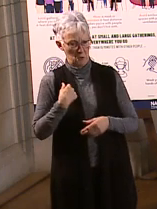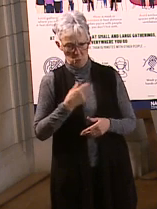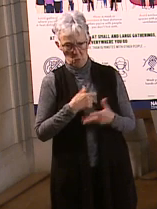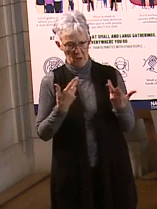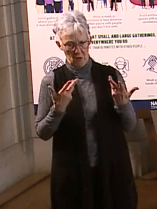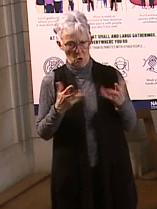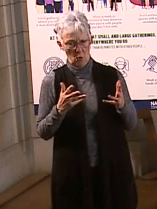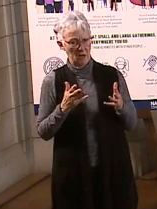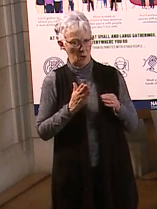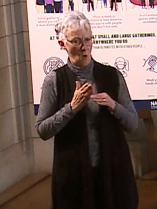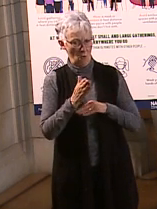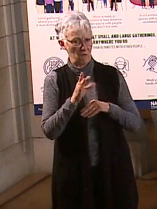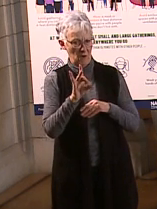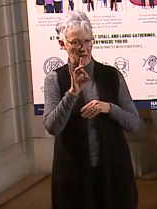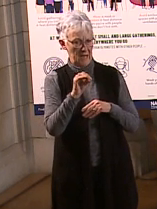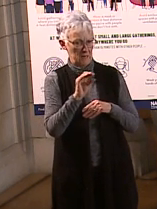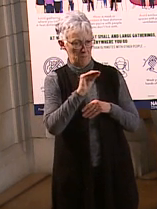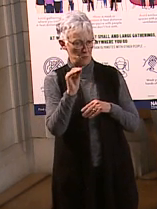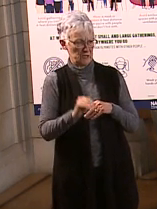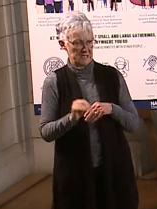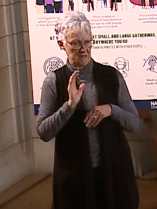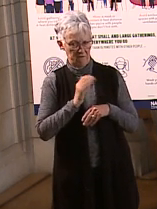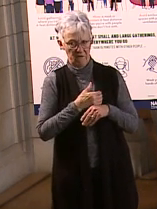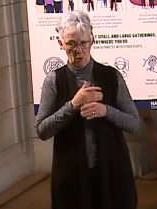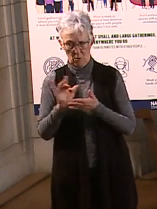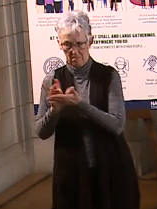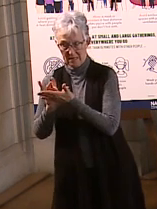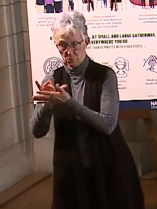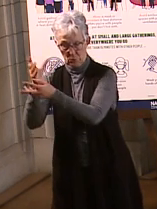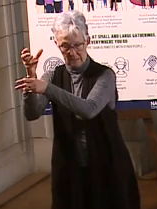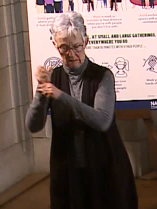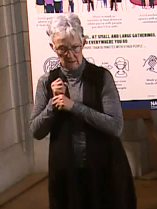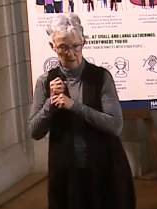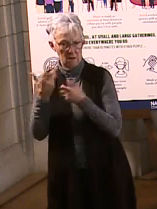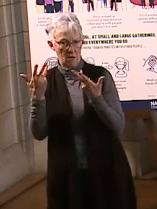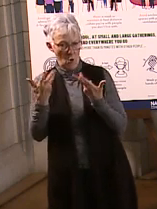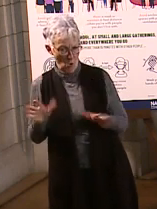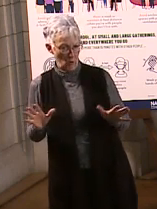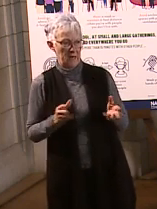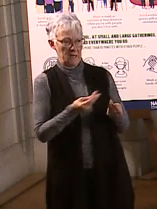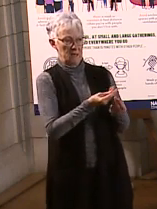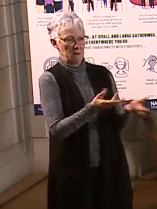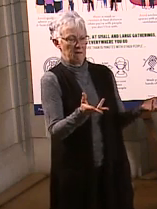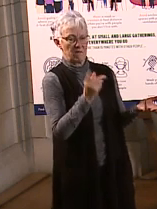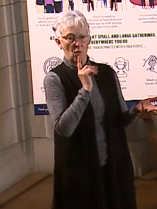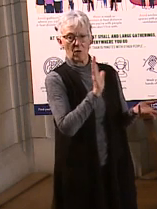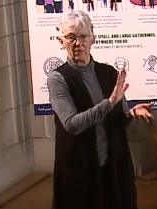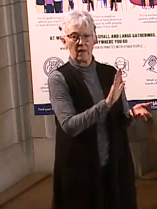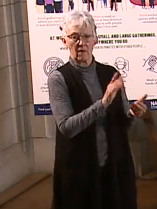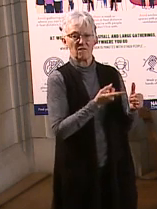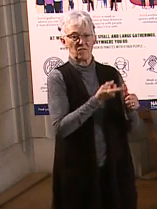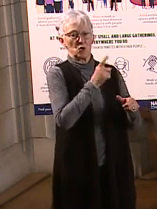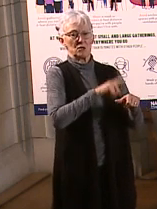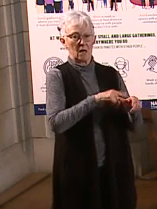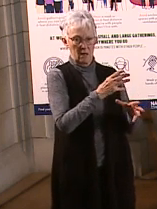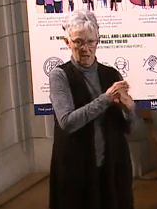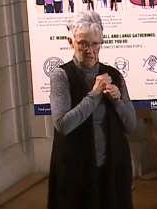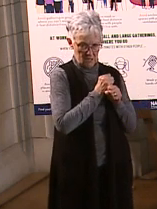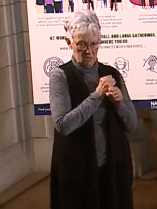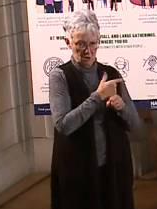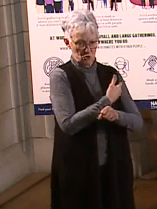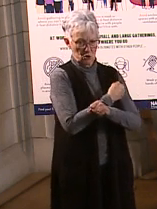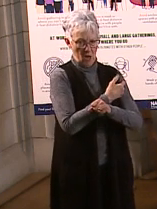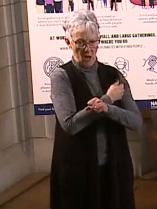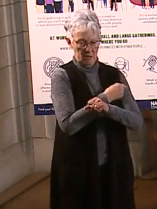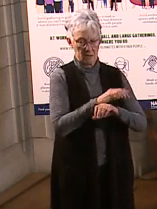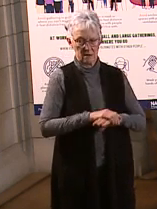allocated being put in there. So not sure how you're calculating that. And again, if we look at the New York Times website and really focus on, again, second dose, because that's when you